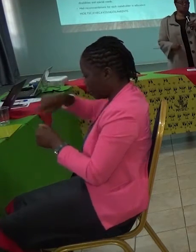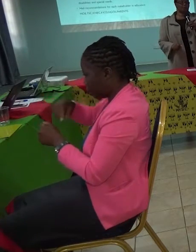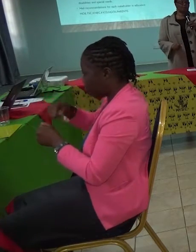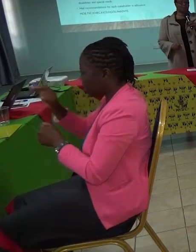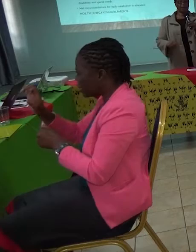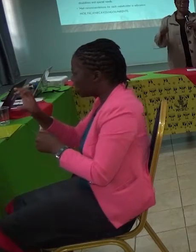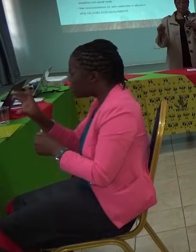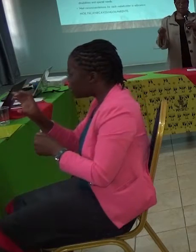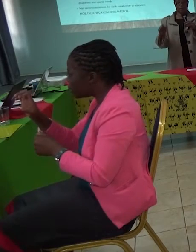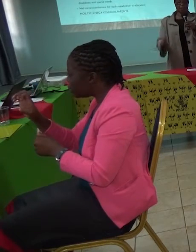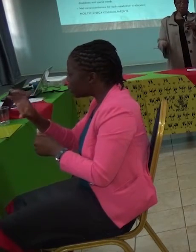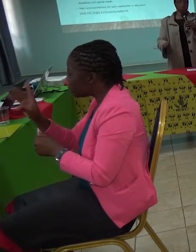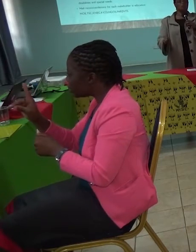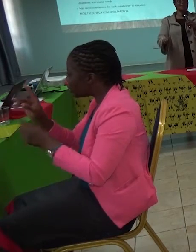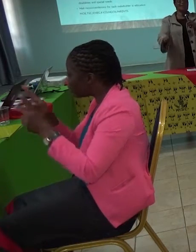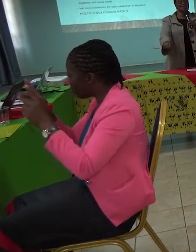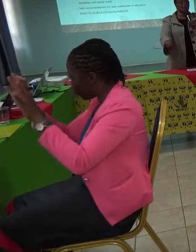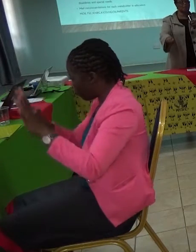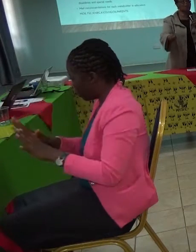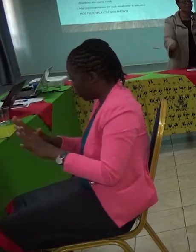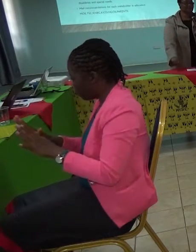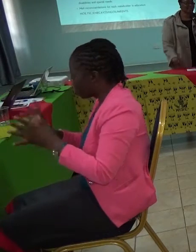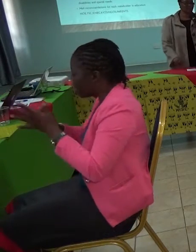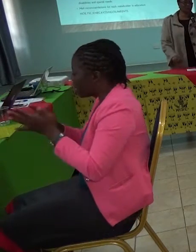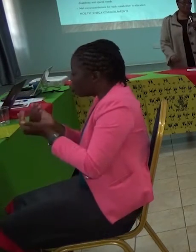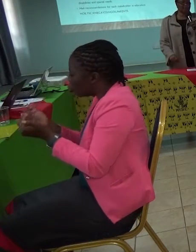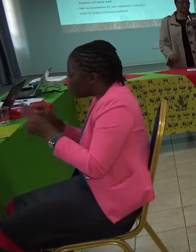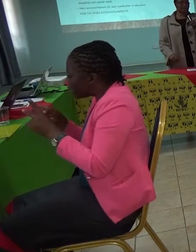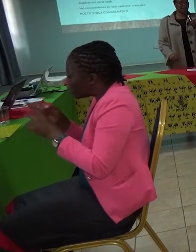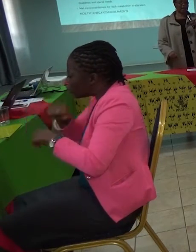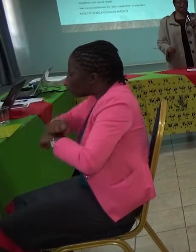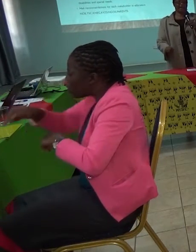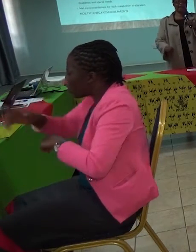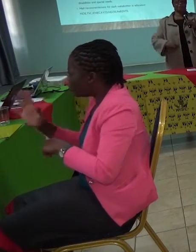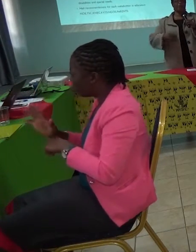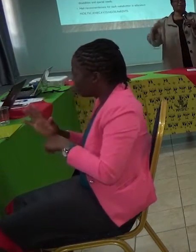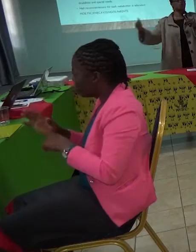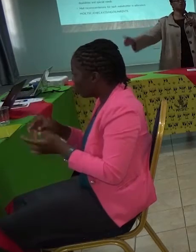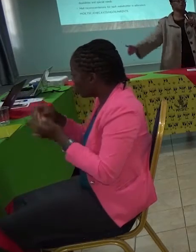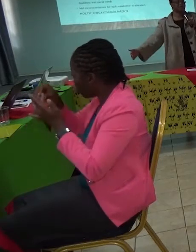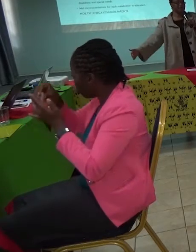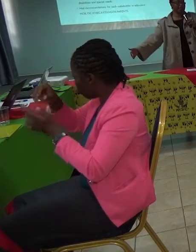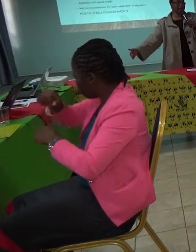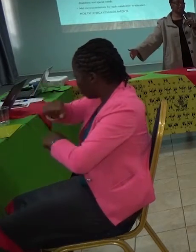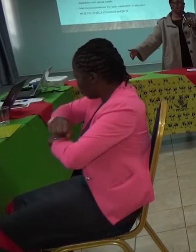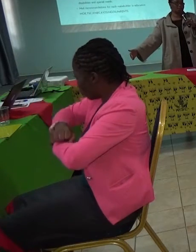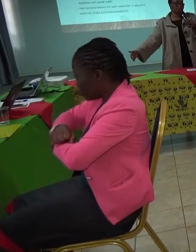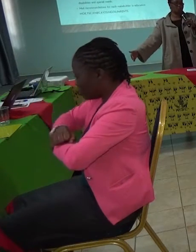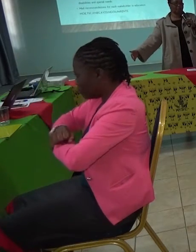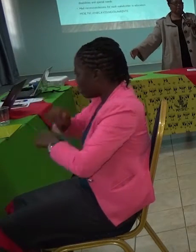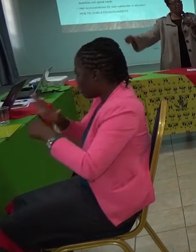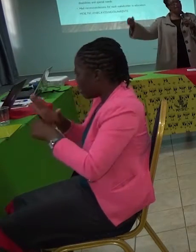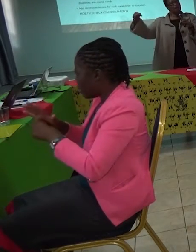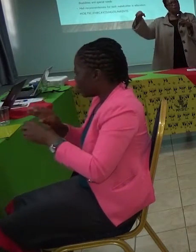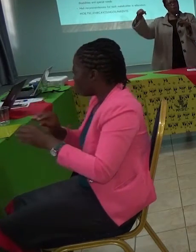education. And if the children do not start school at that point, then we continue delaying their entry into